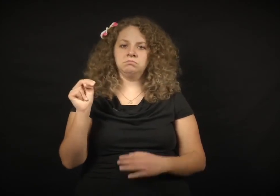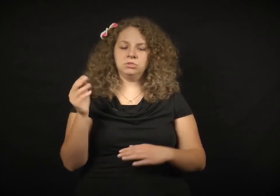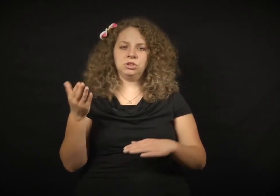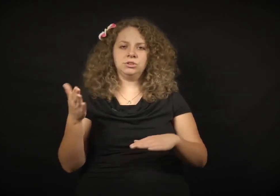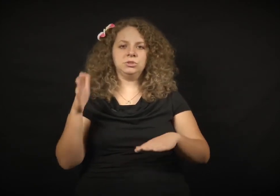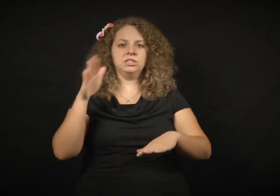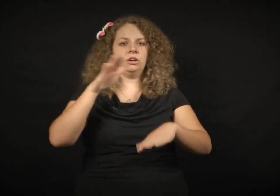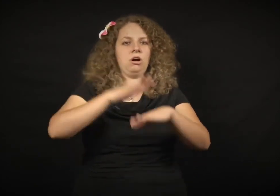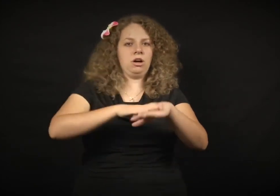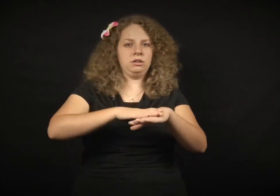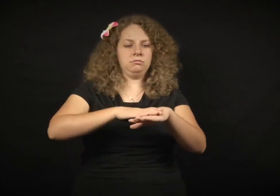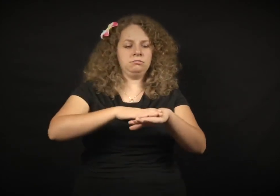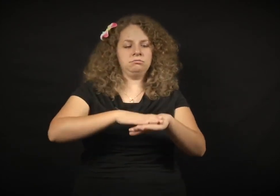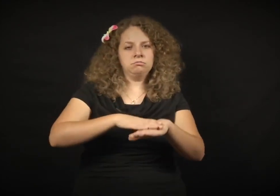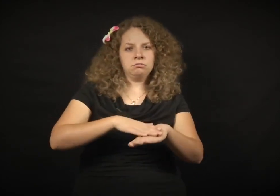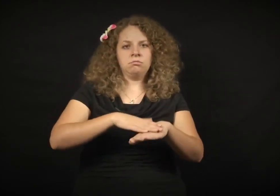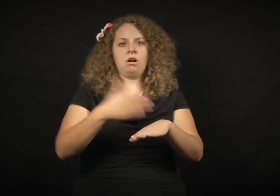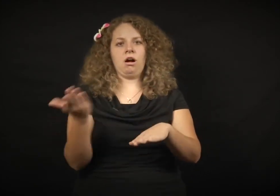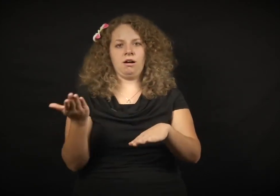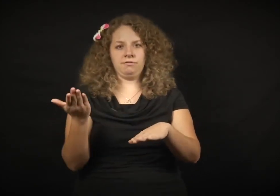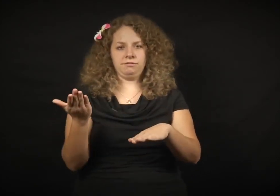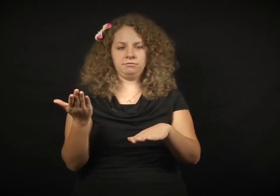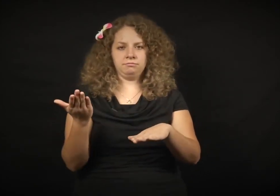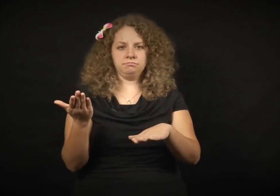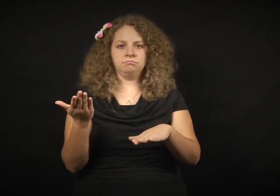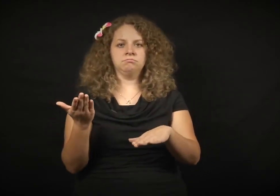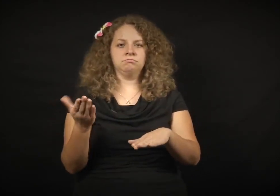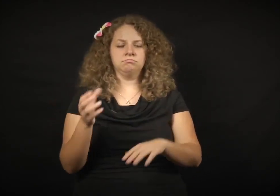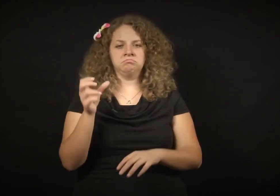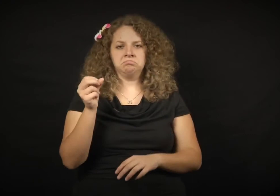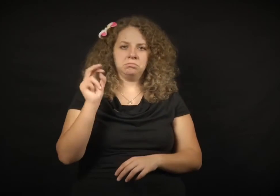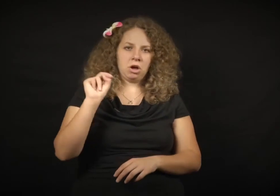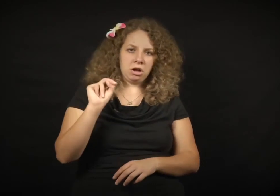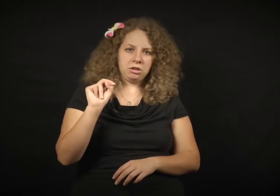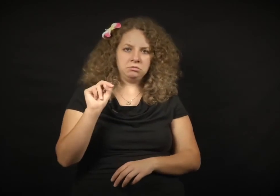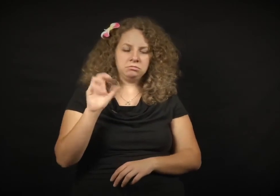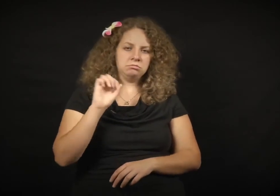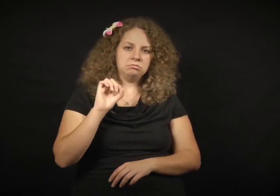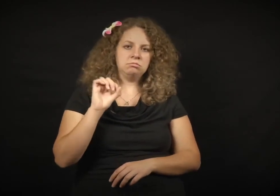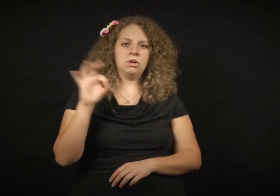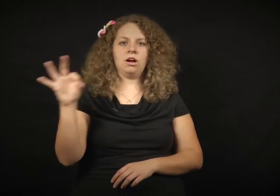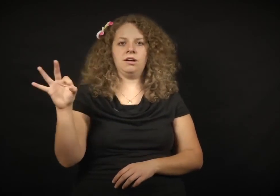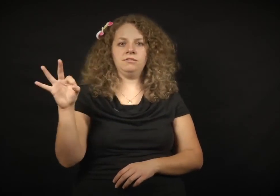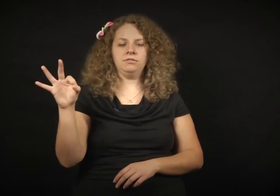You'll also see on, off. On, off.